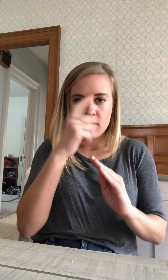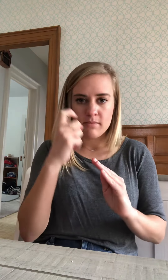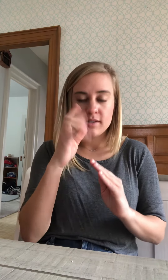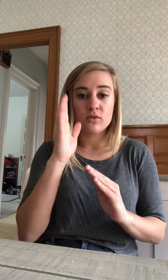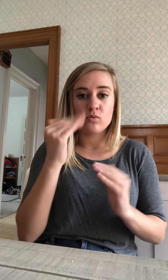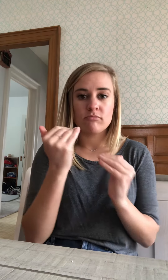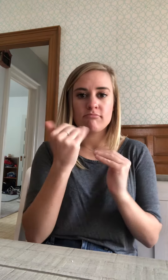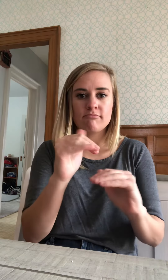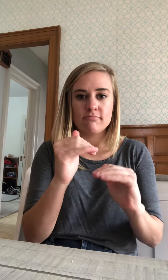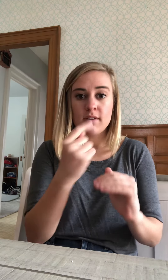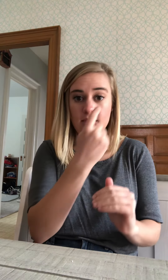eye movement.